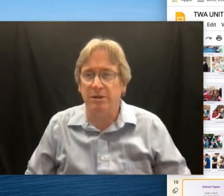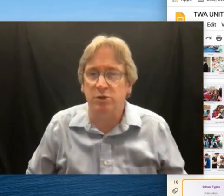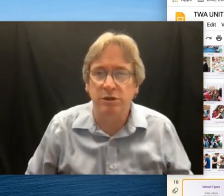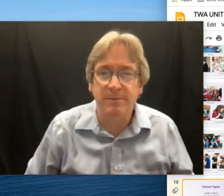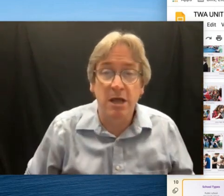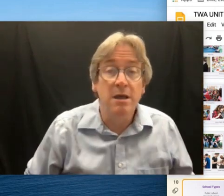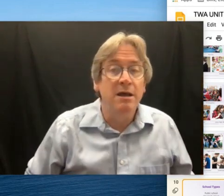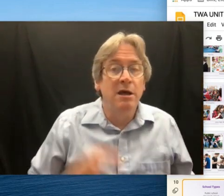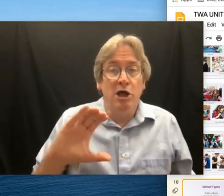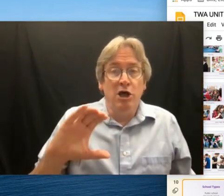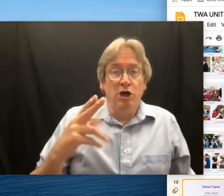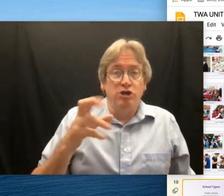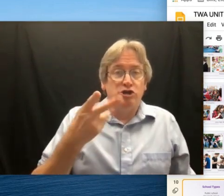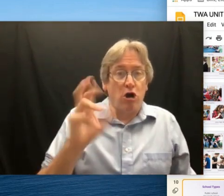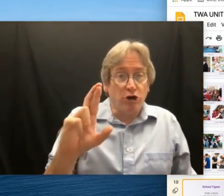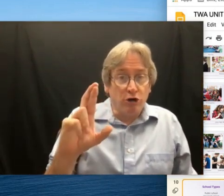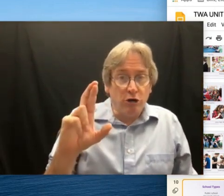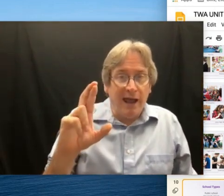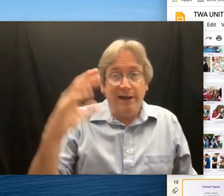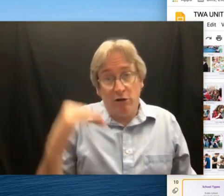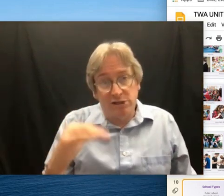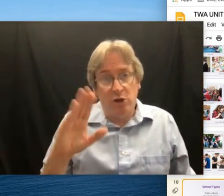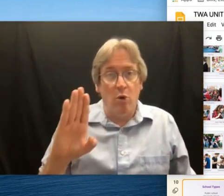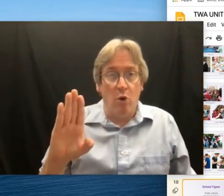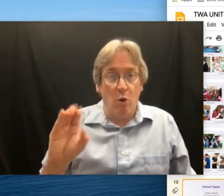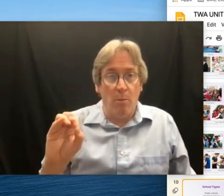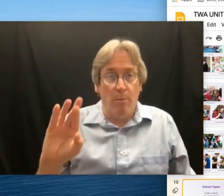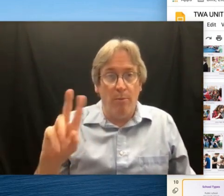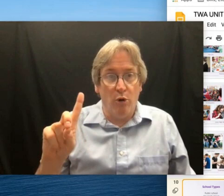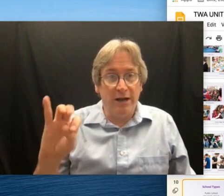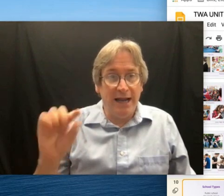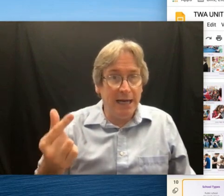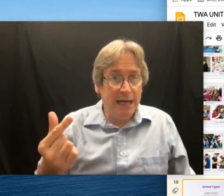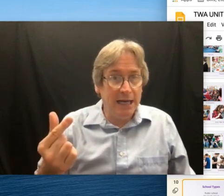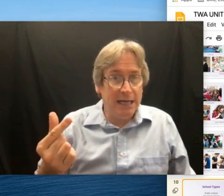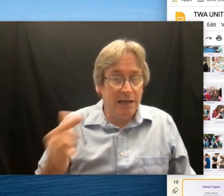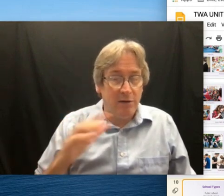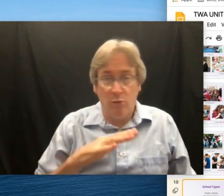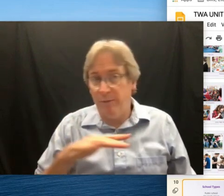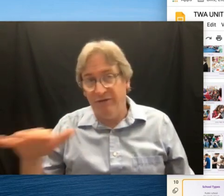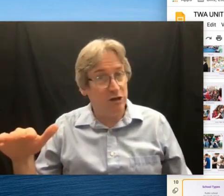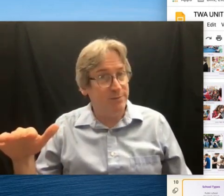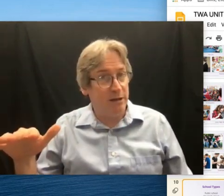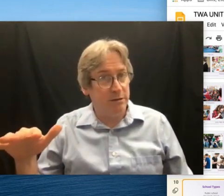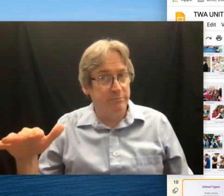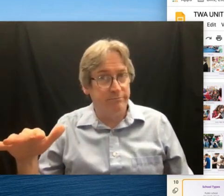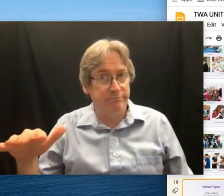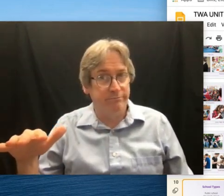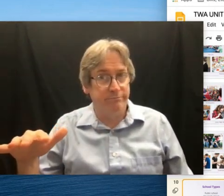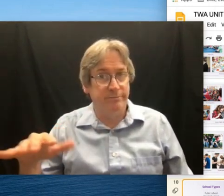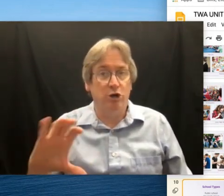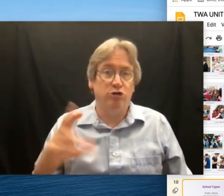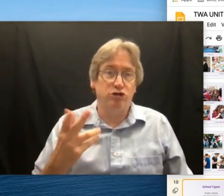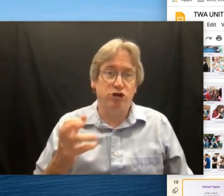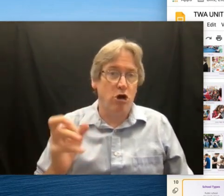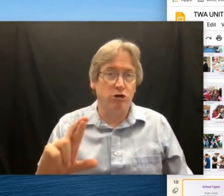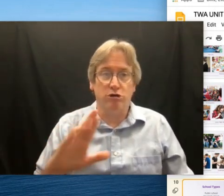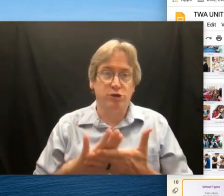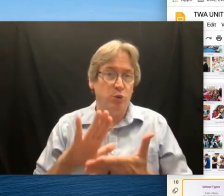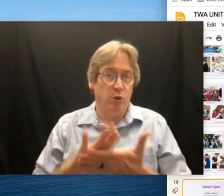for public schools. Charter and also boarding would be fingerspelled.